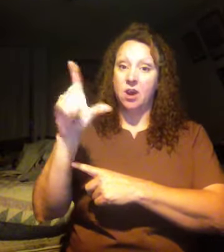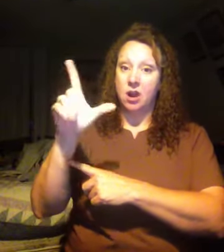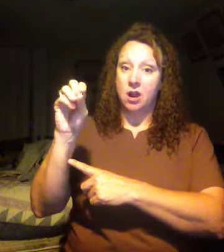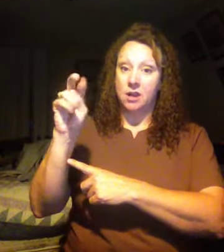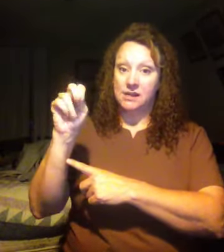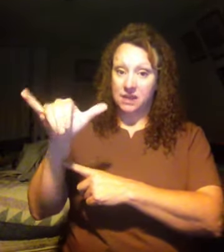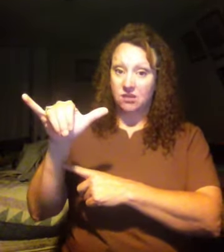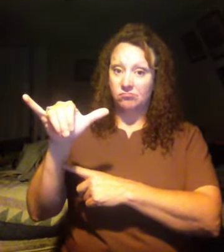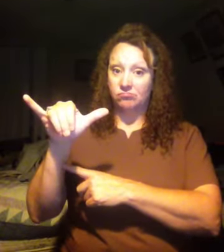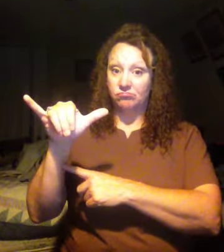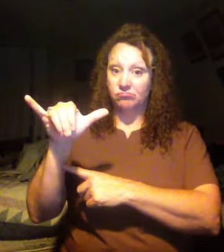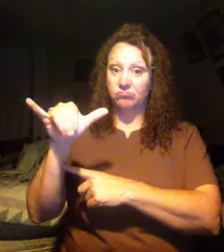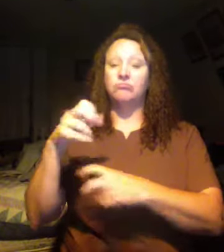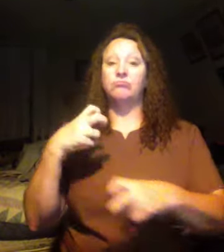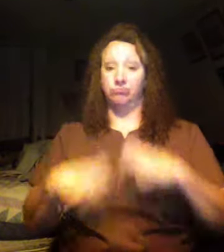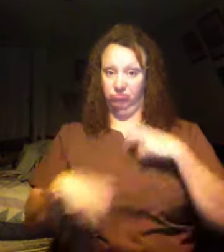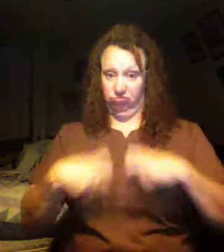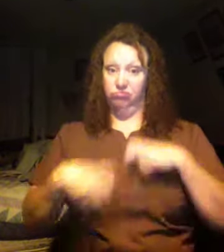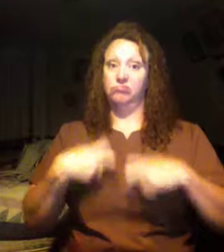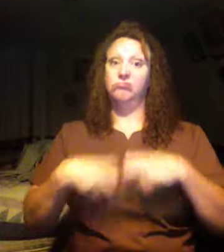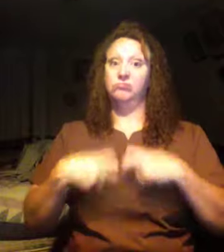All right, what about Washington? Lacey?